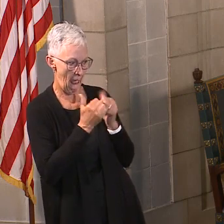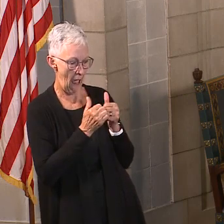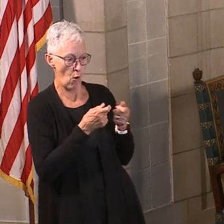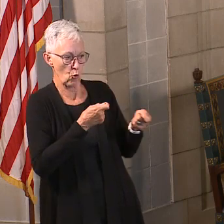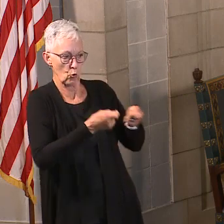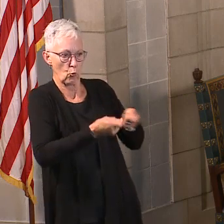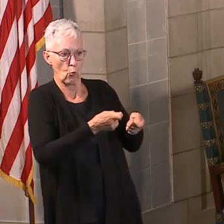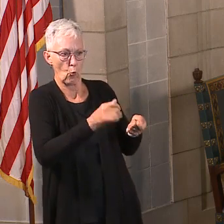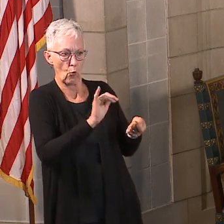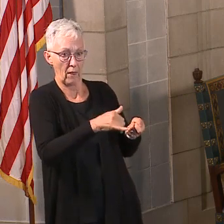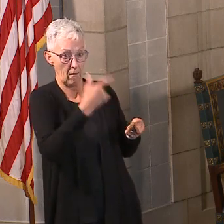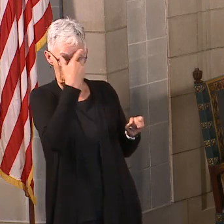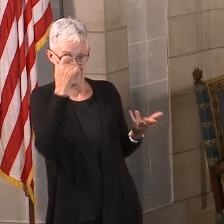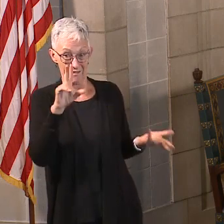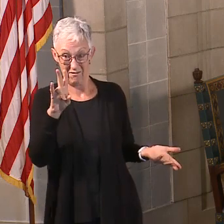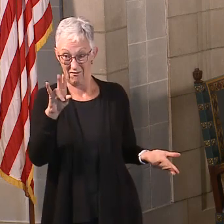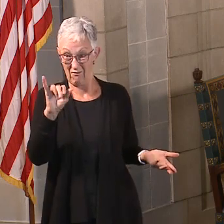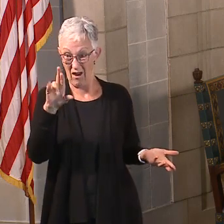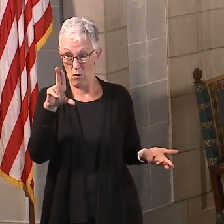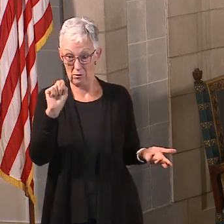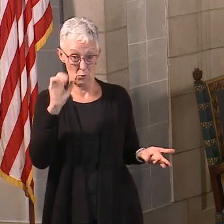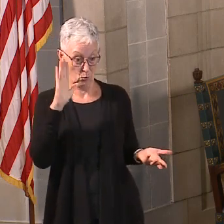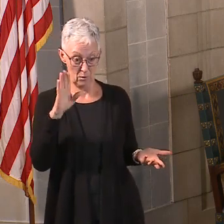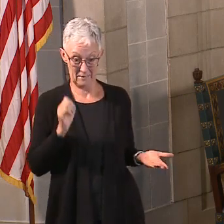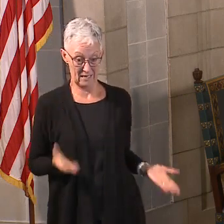foreseeable future, so we've got to think about managing it for the long term.